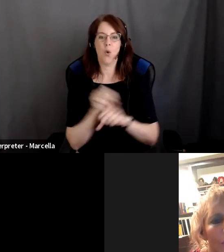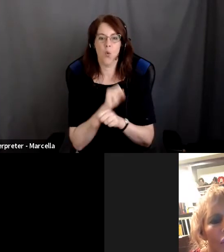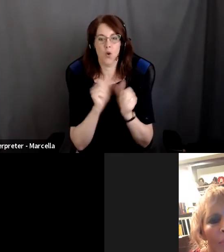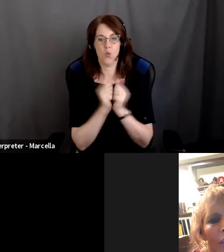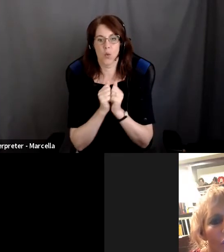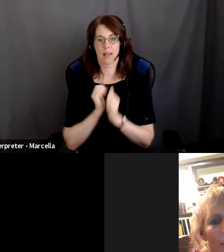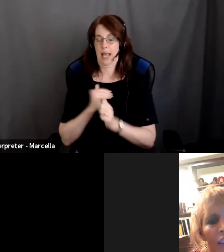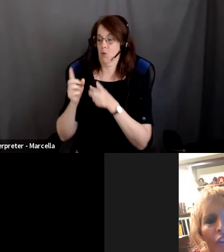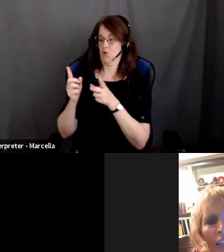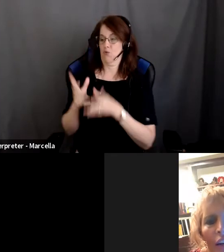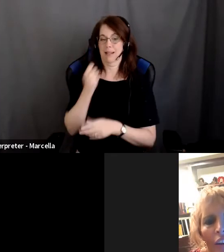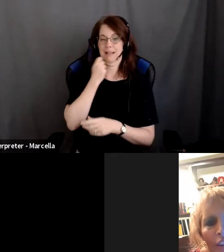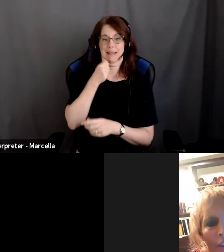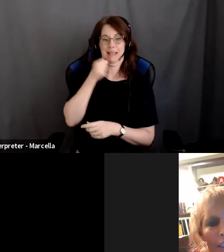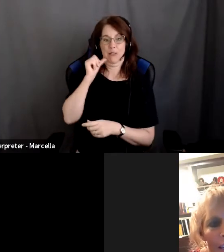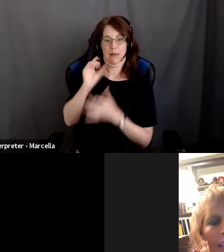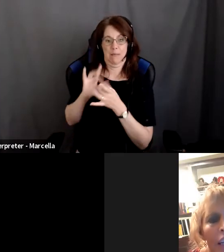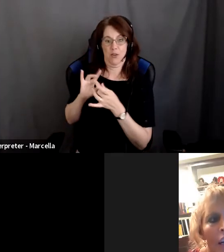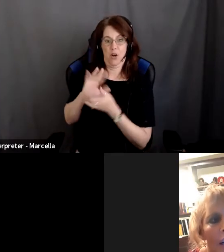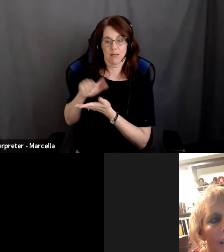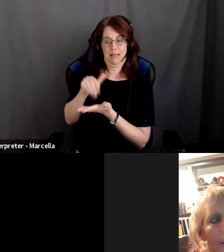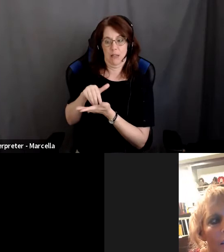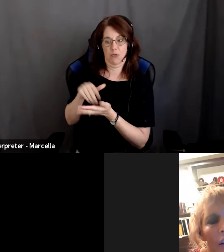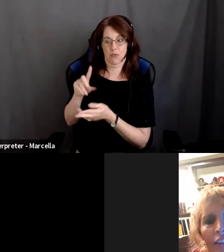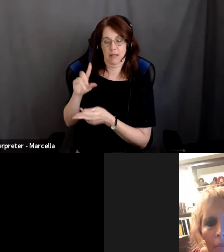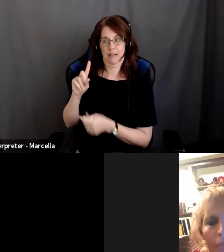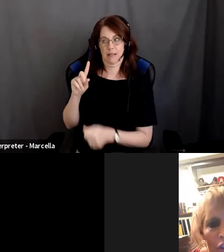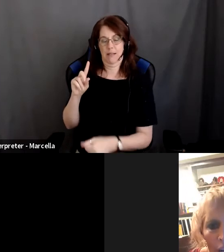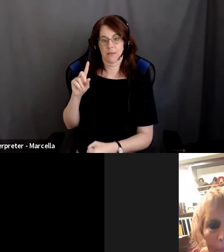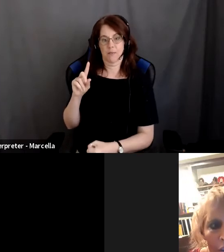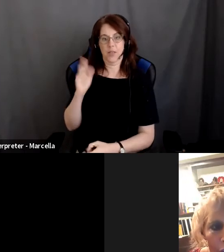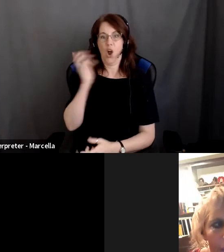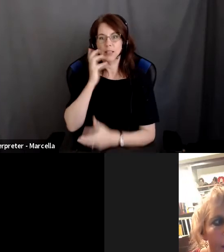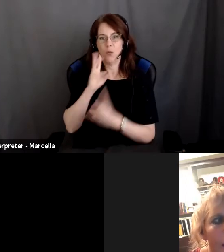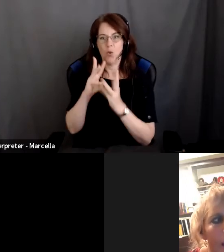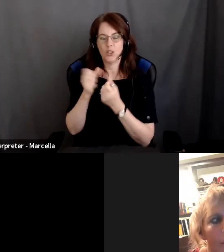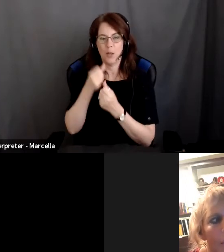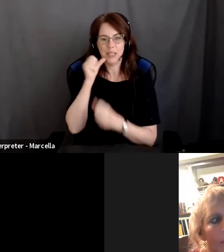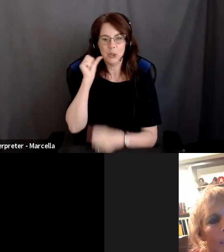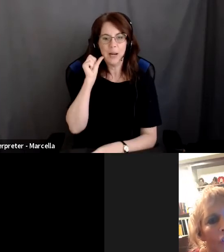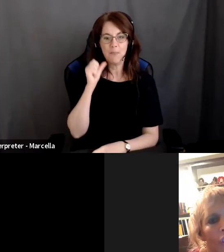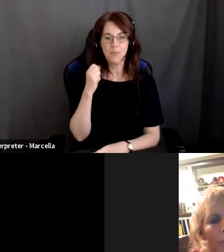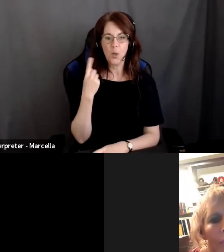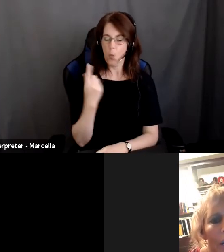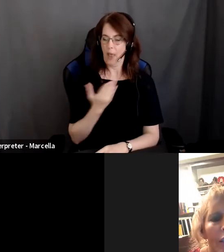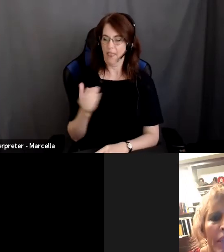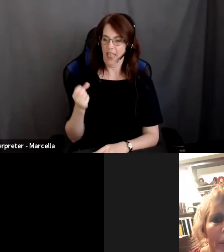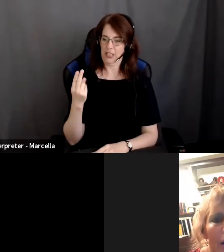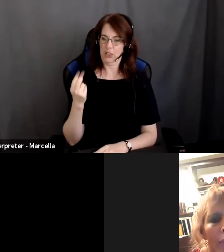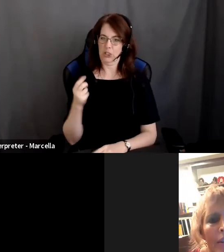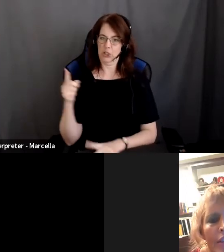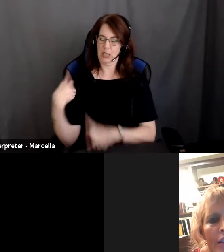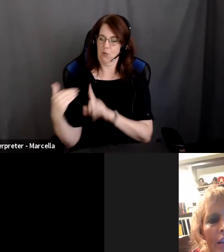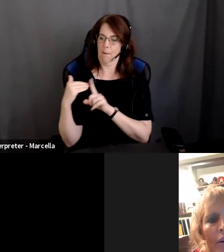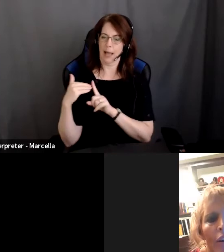director was just mentioning yesterday, our center did an awesome workshop yesterday. And one thing she reminded me